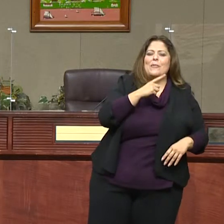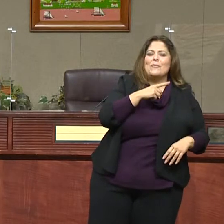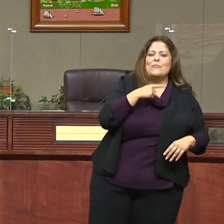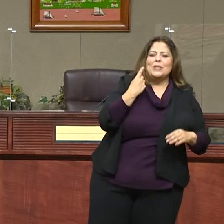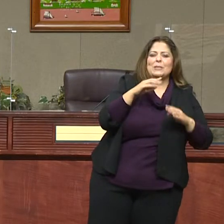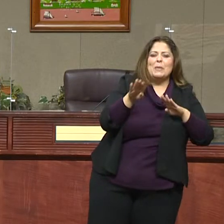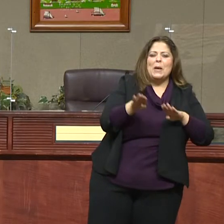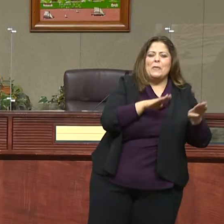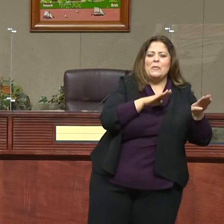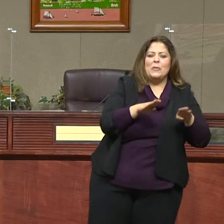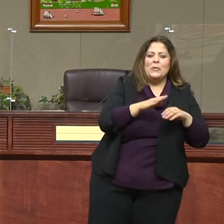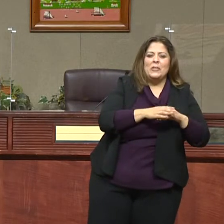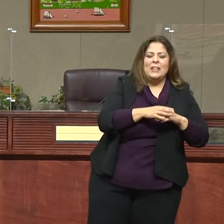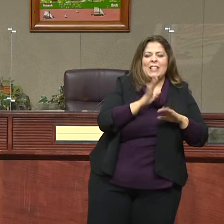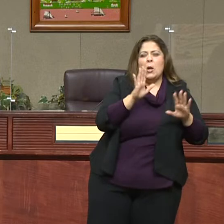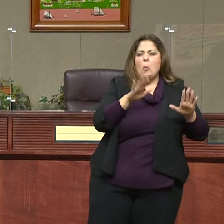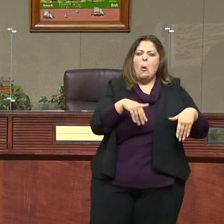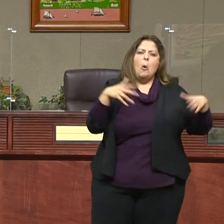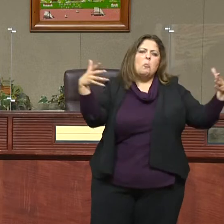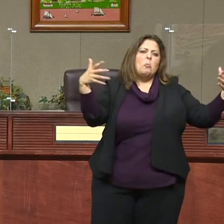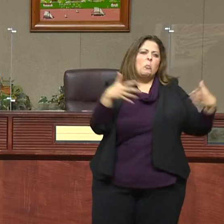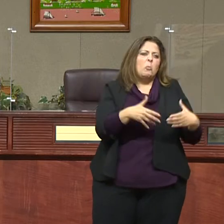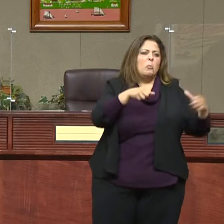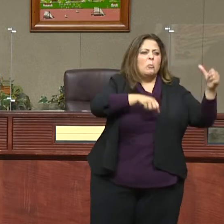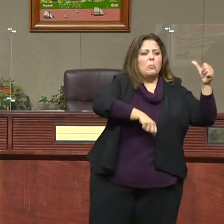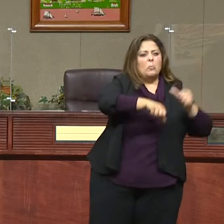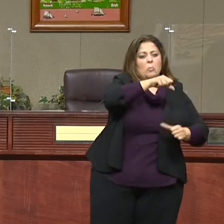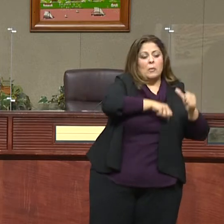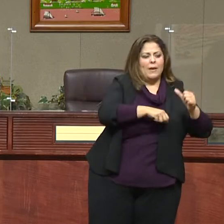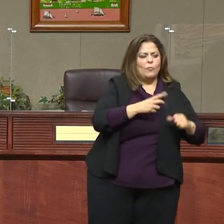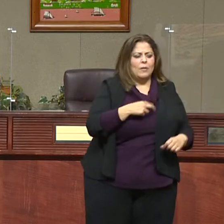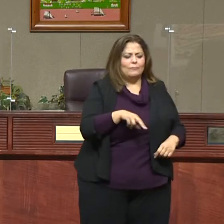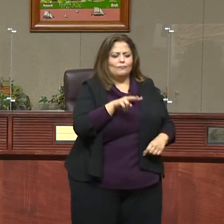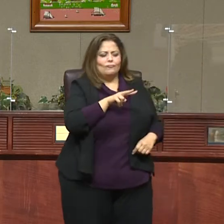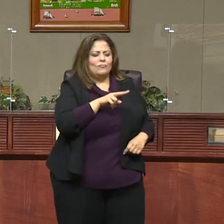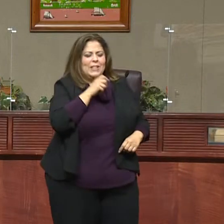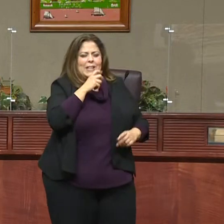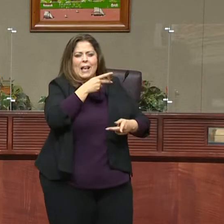spaces, and other like non-pandemic, not